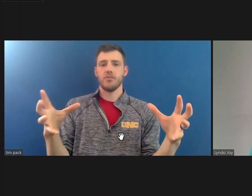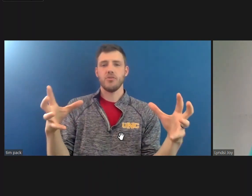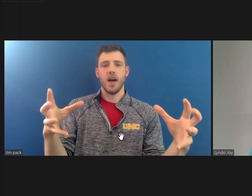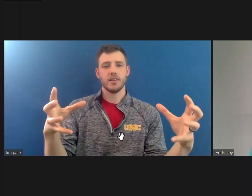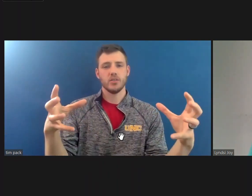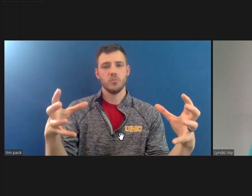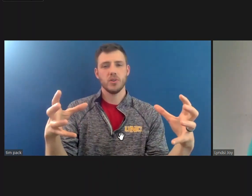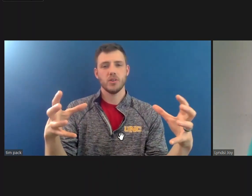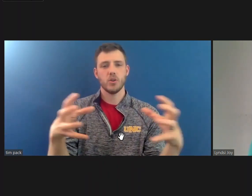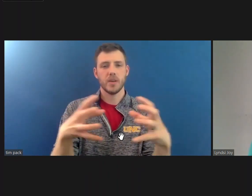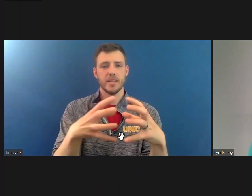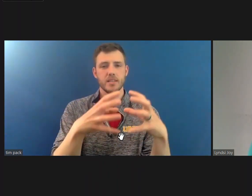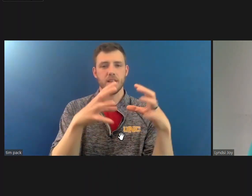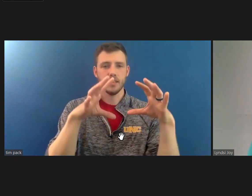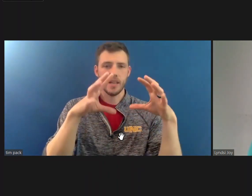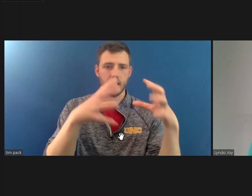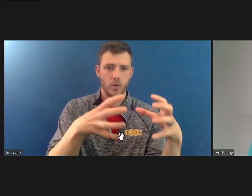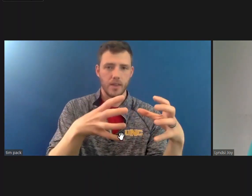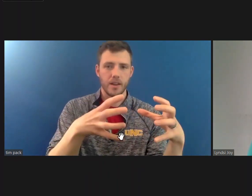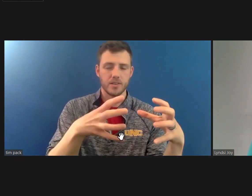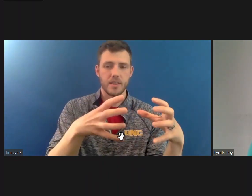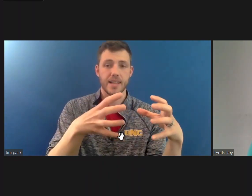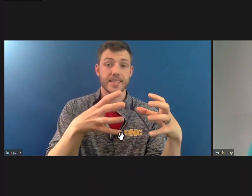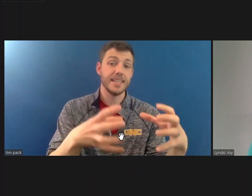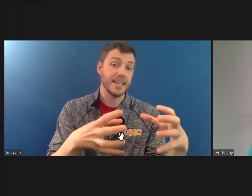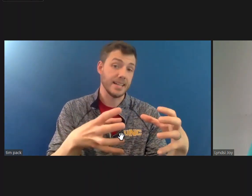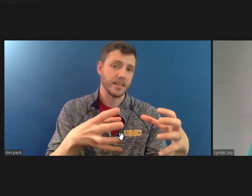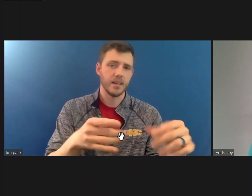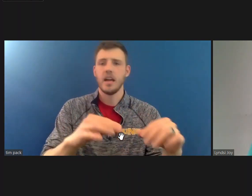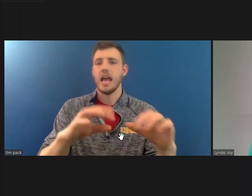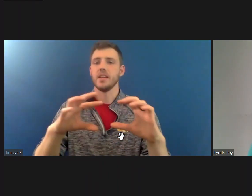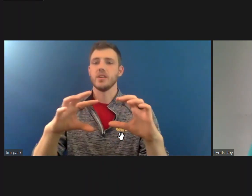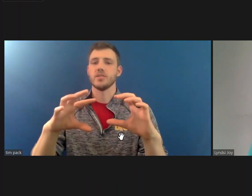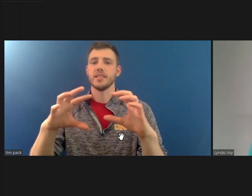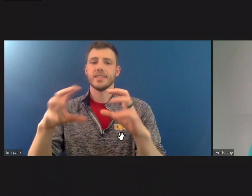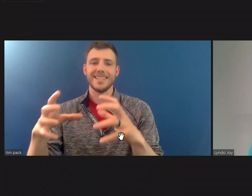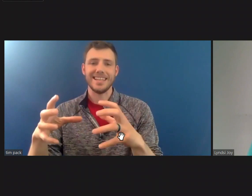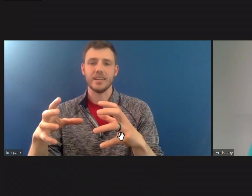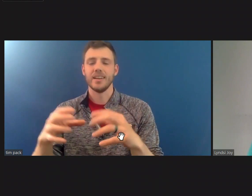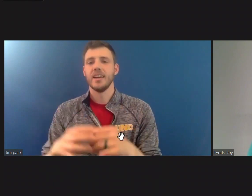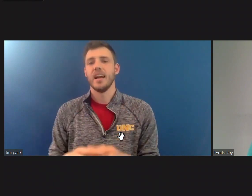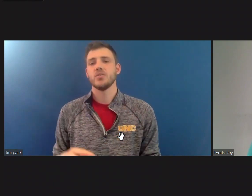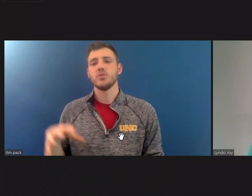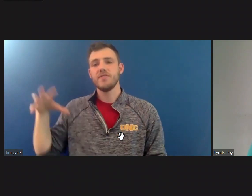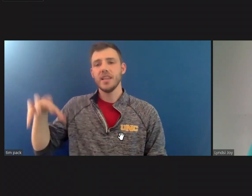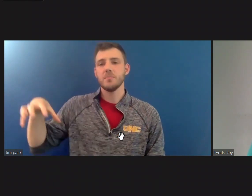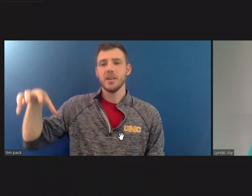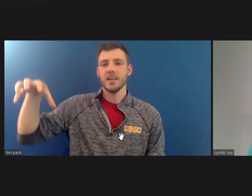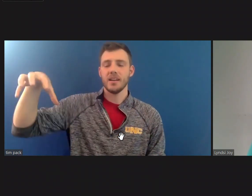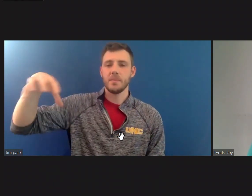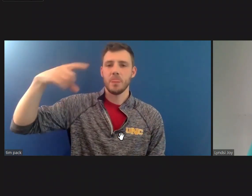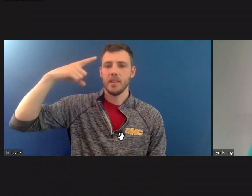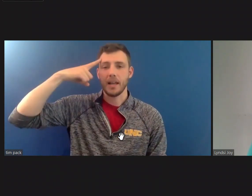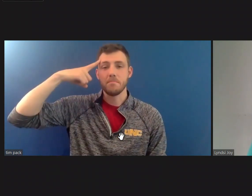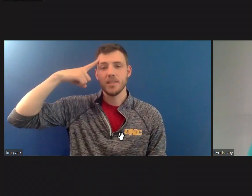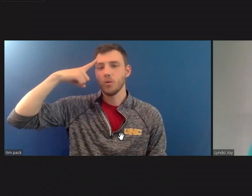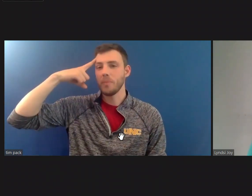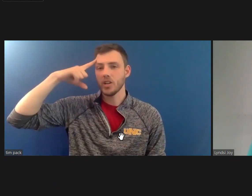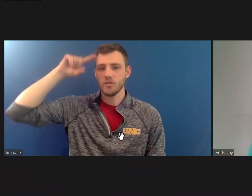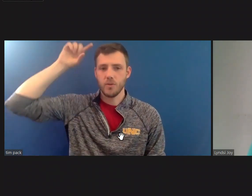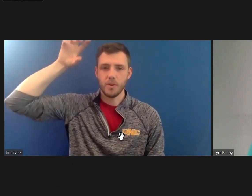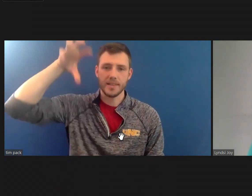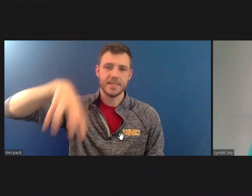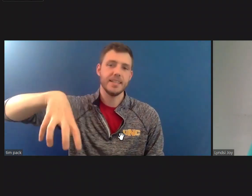make the thought super cohesive and clear, like, okay, there's that scene, and then here's this scene. And so developing like a